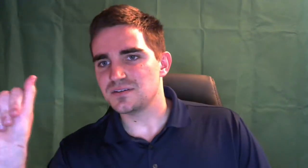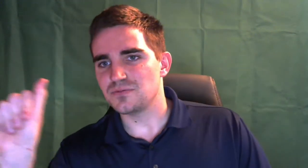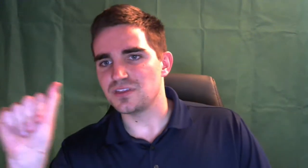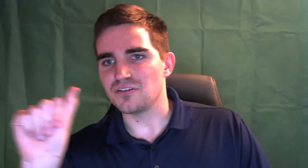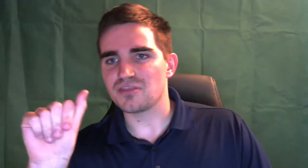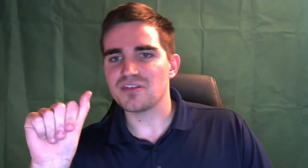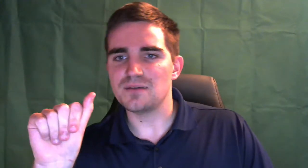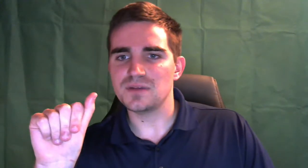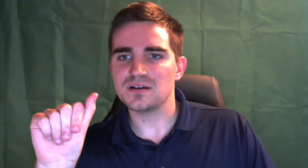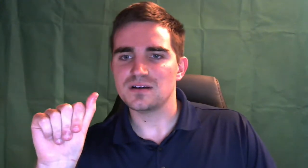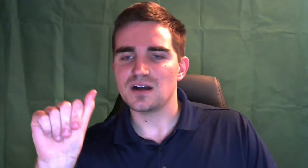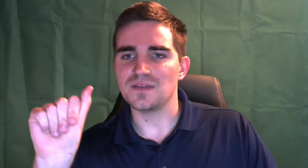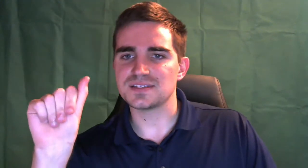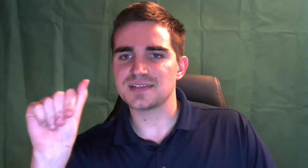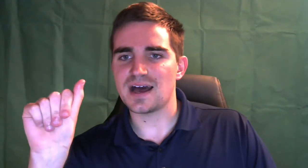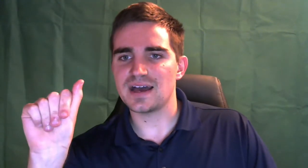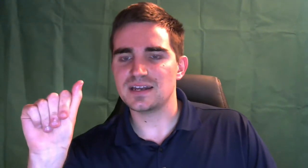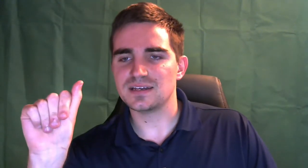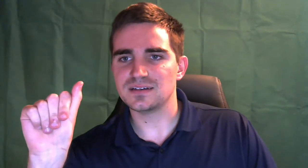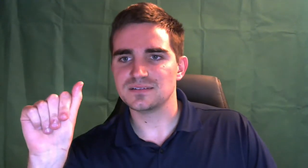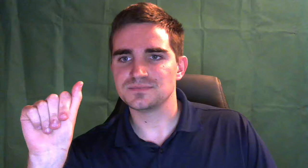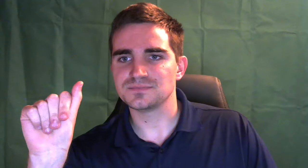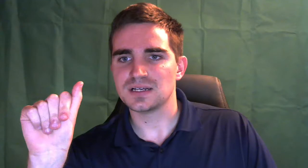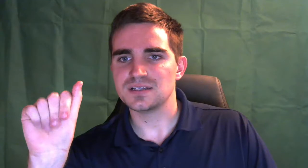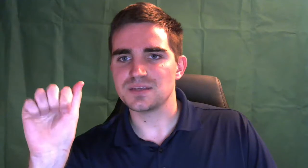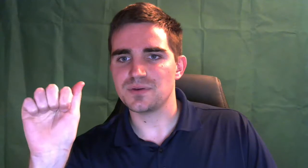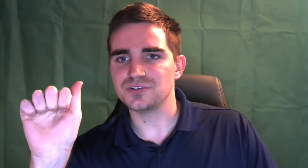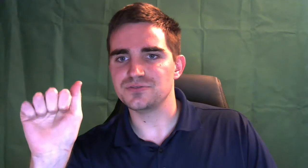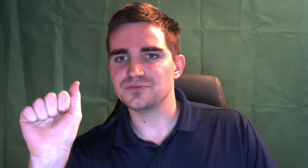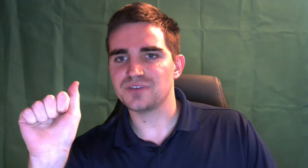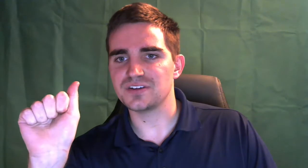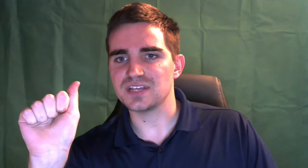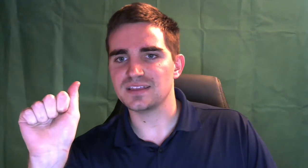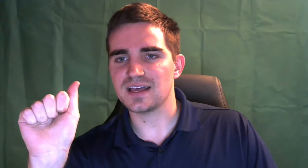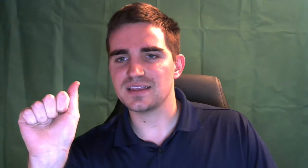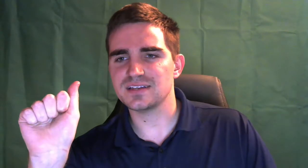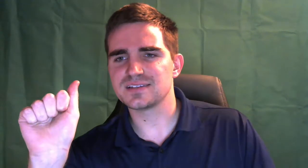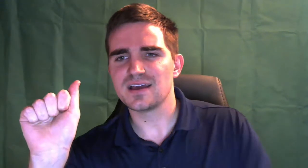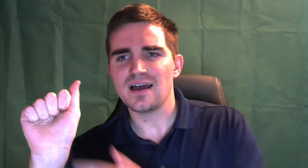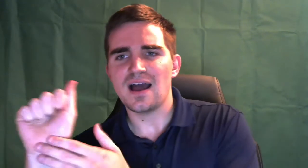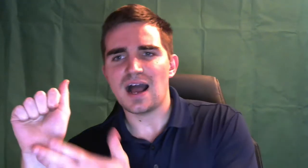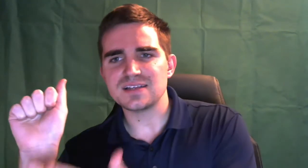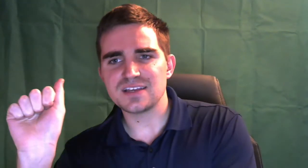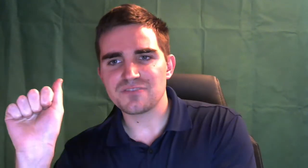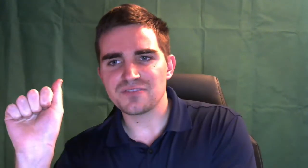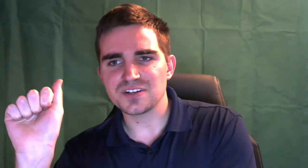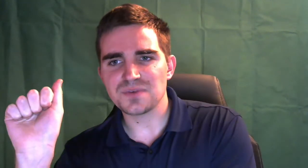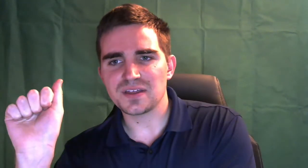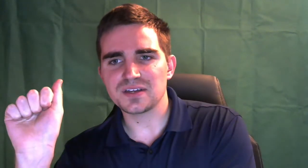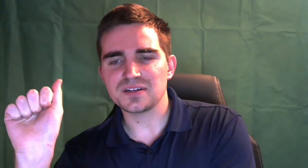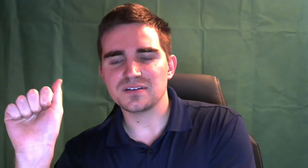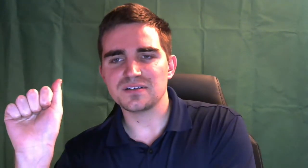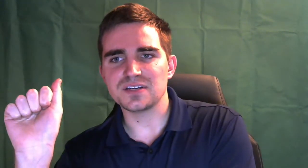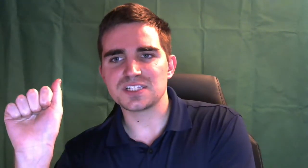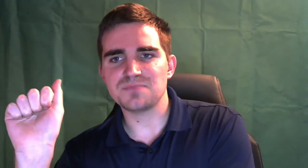with your thumb on the side. Some people do fingers in like this. I say for fingerspelling,